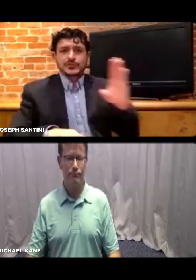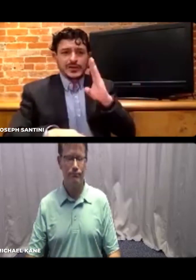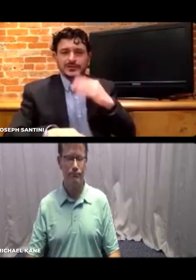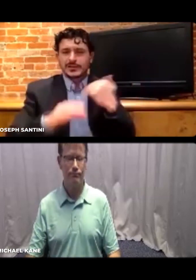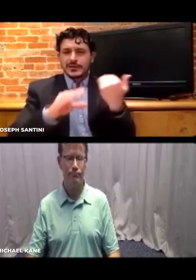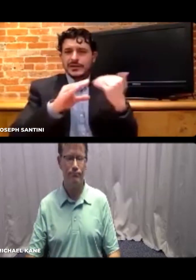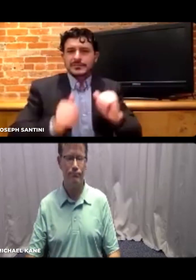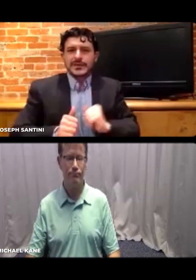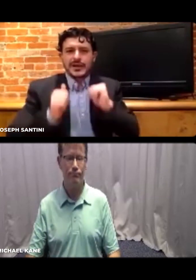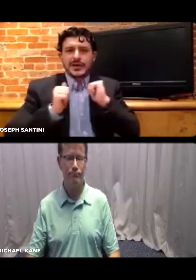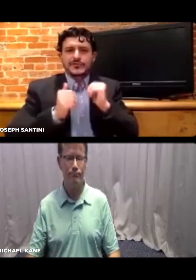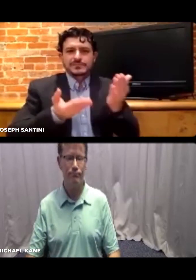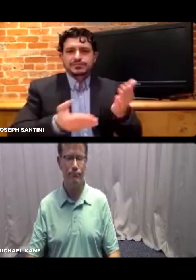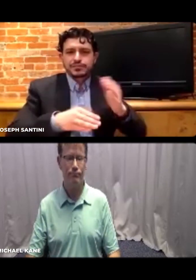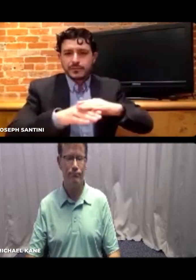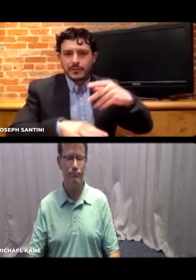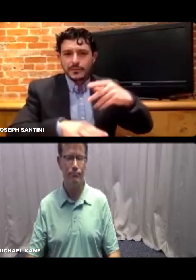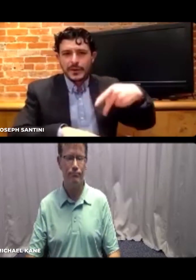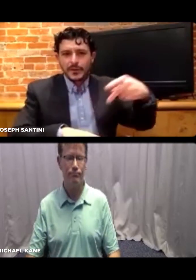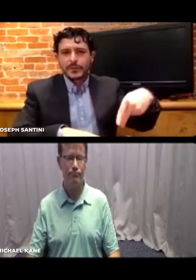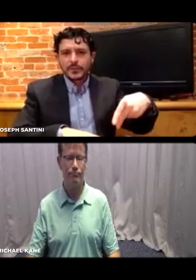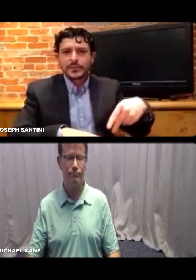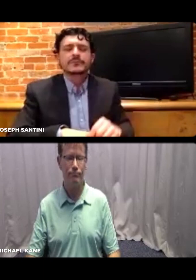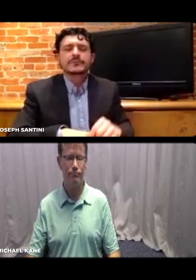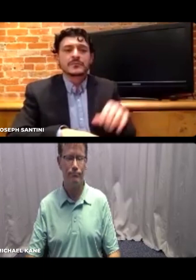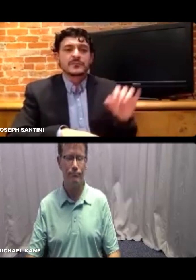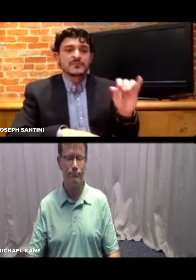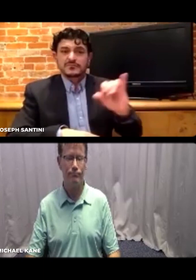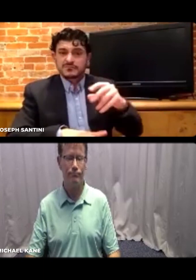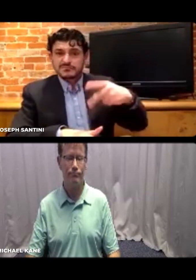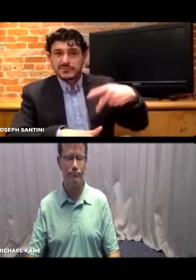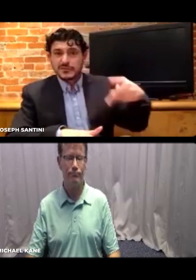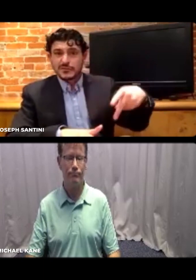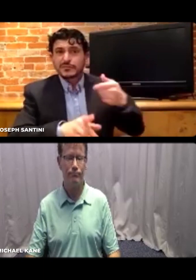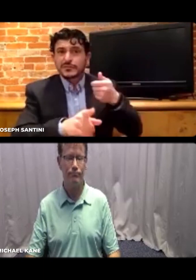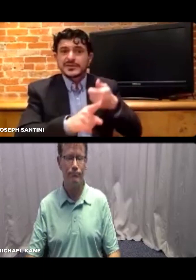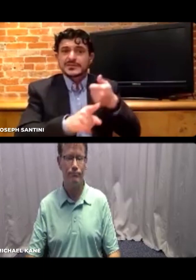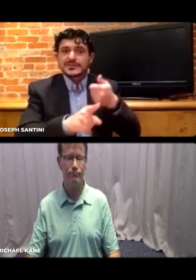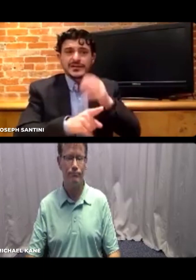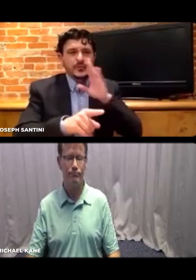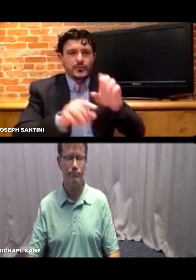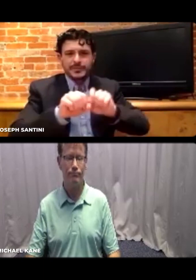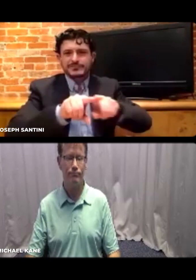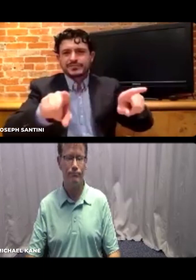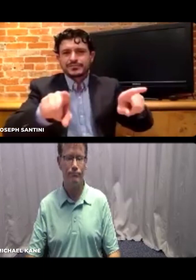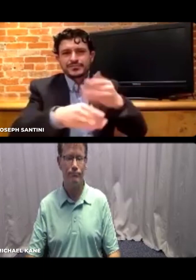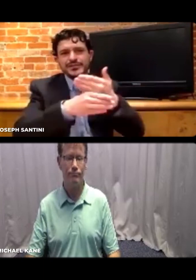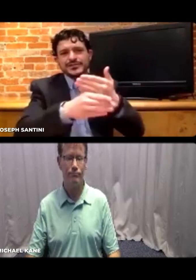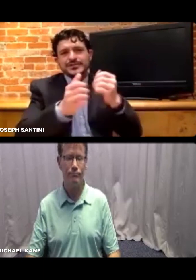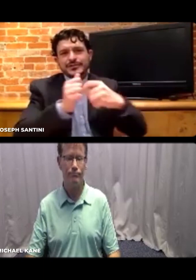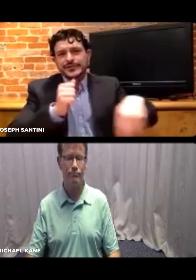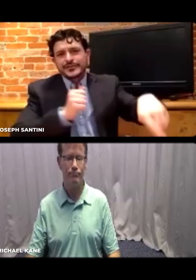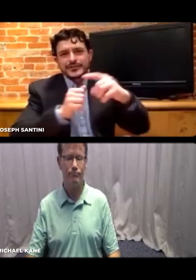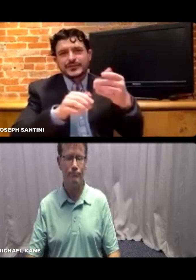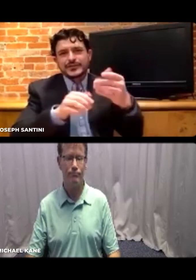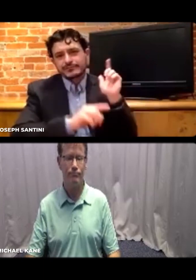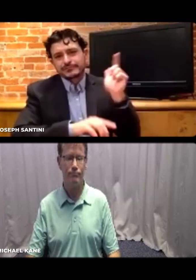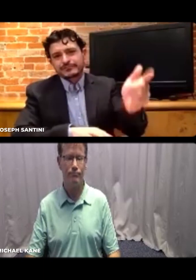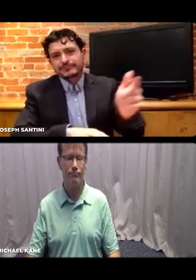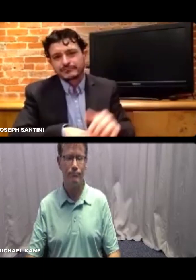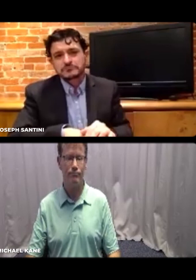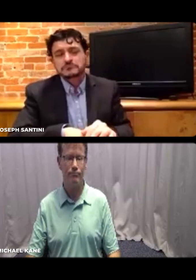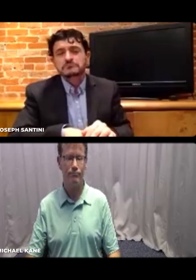my address is listed there on that PowerPoint. The PowerPoint itself will be shared with the audience at a later